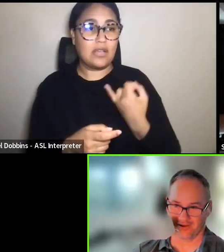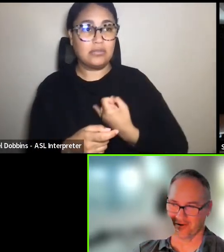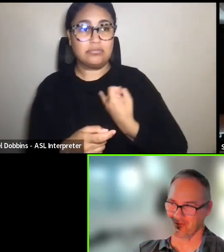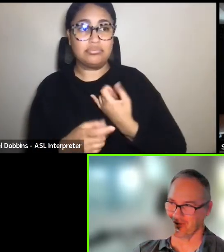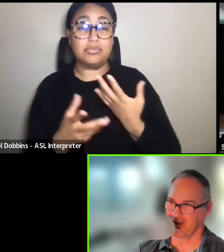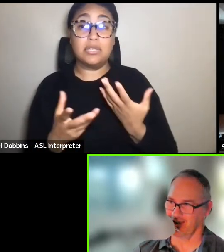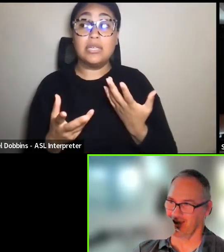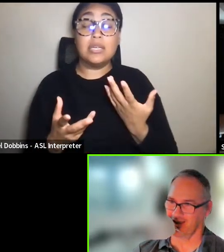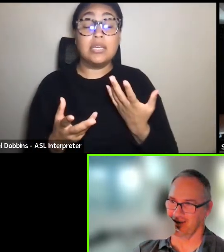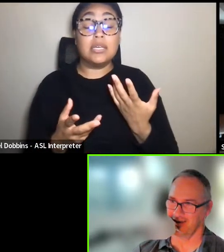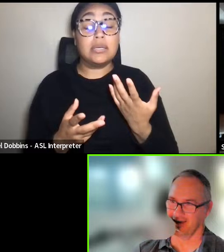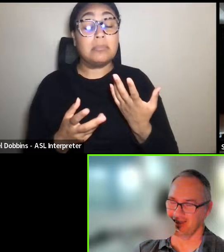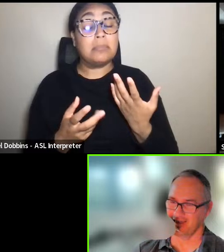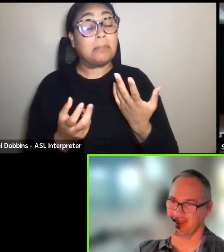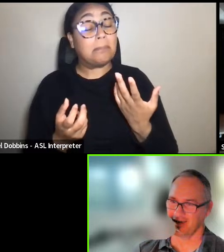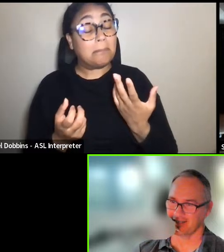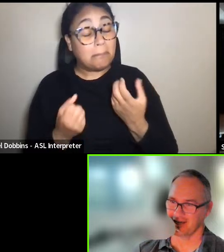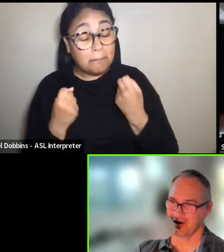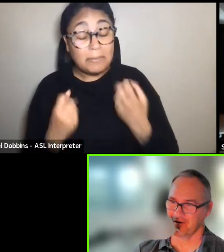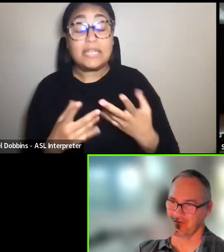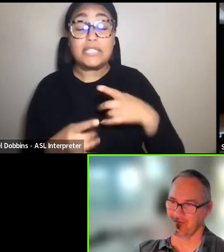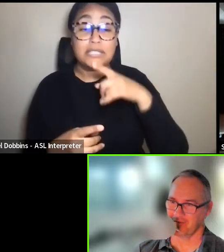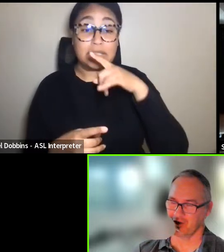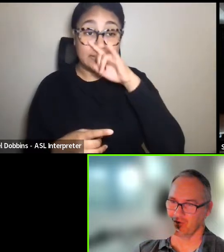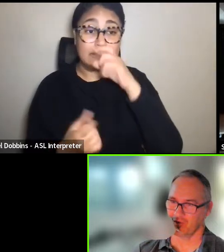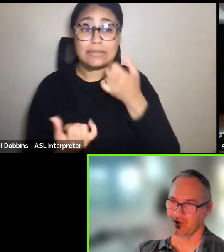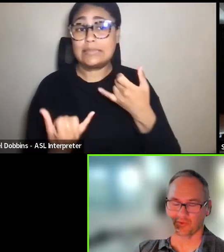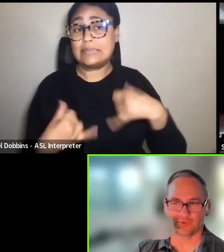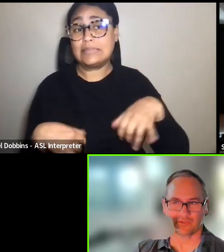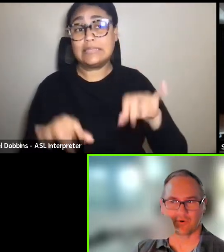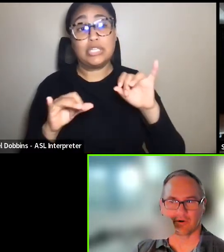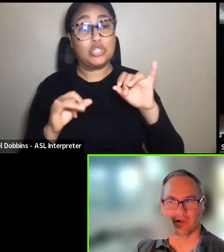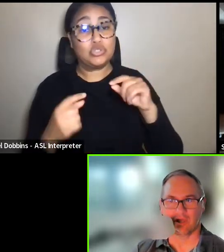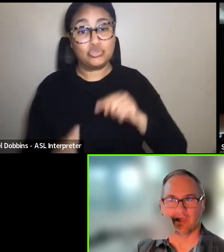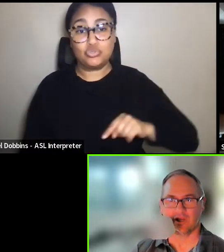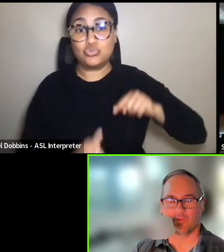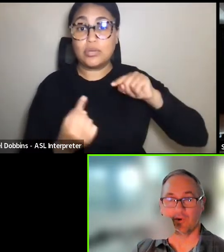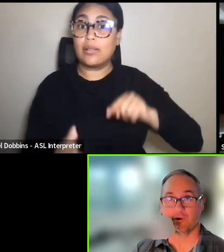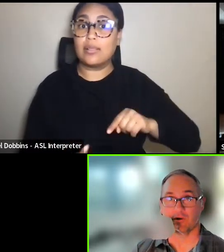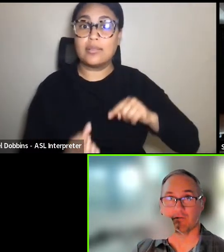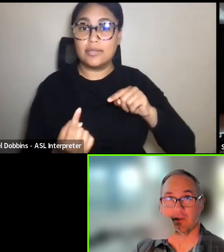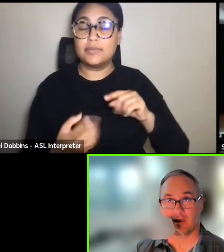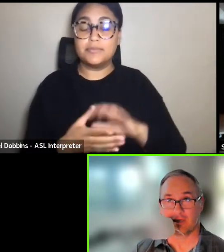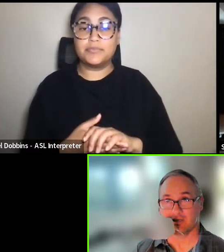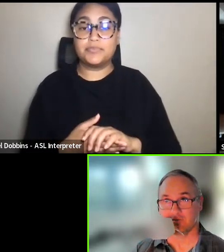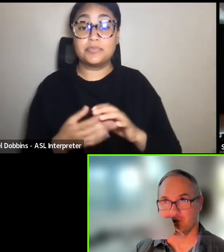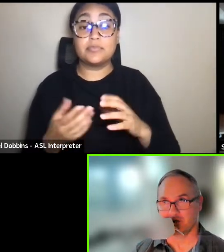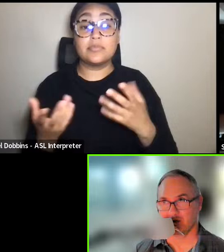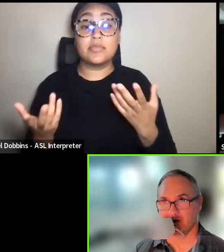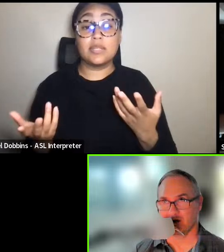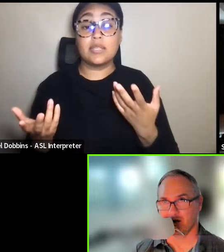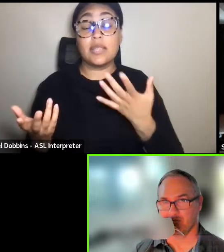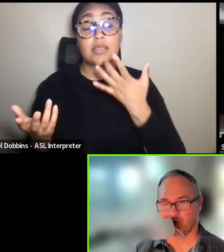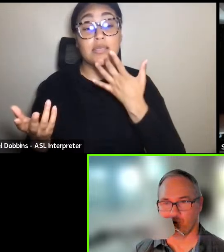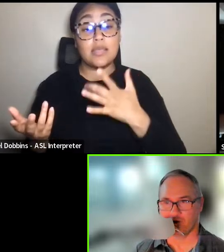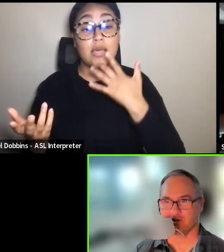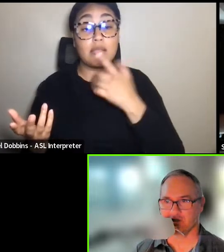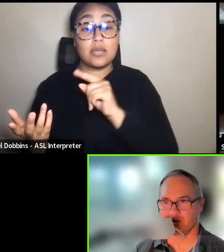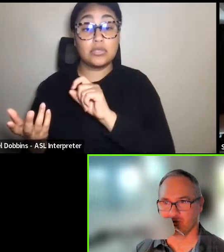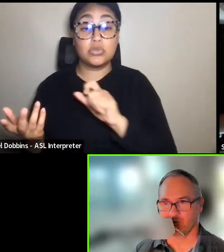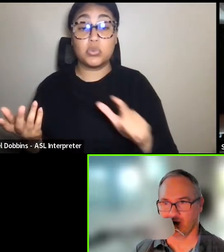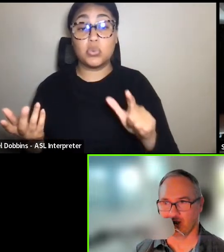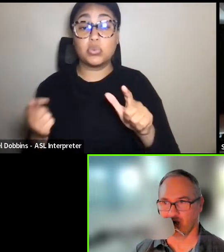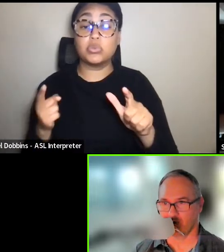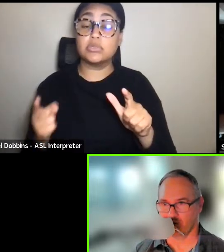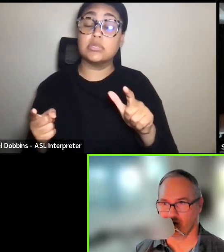with. And I think that the tools were we were lucky to be poised